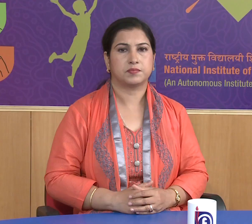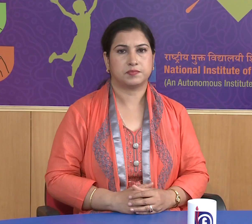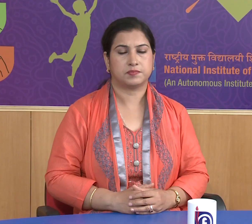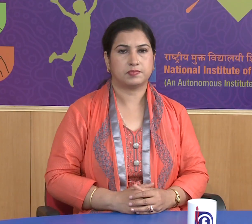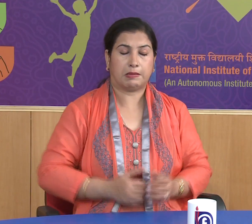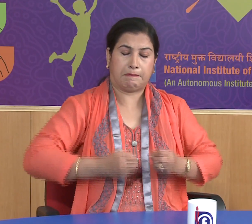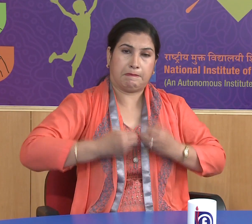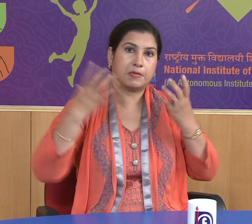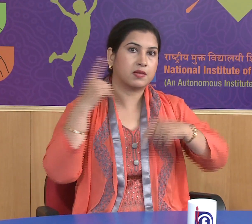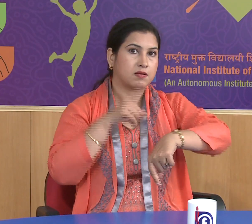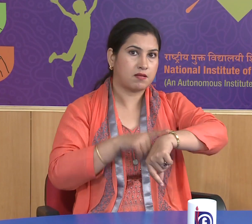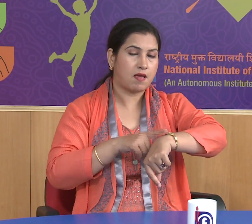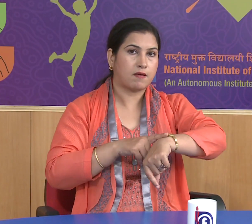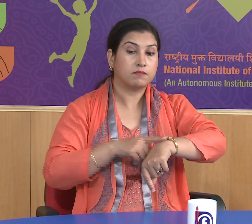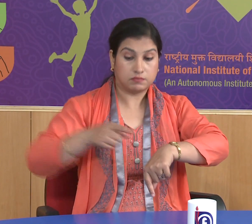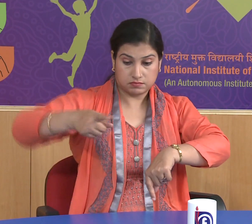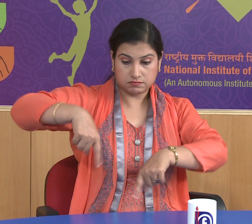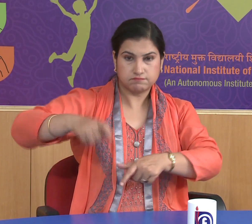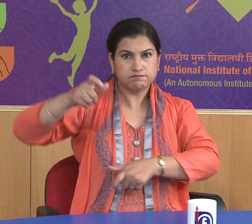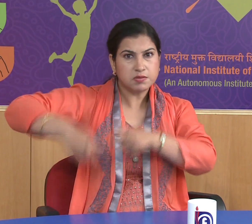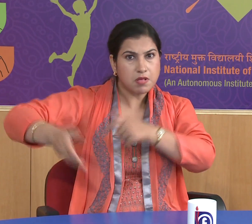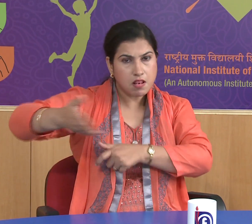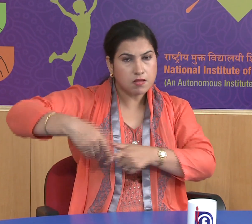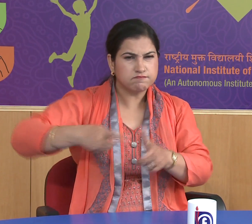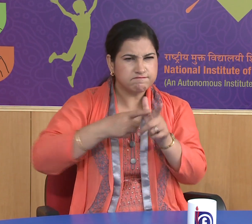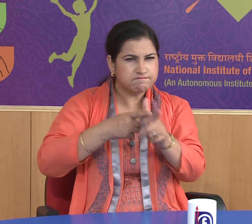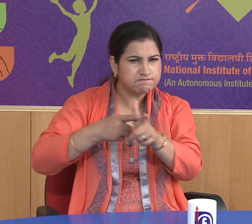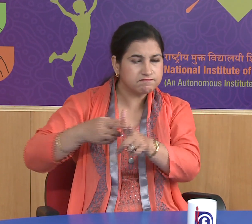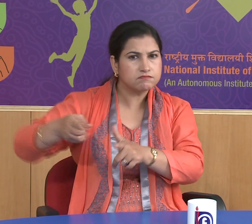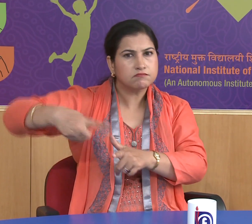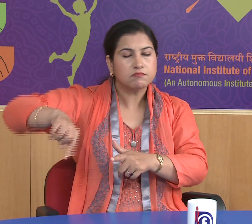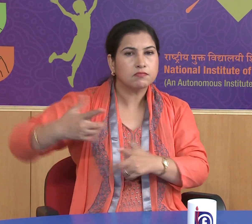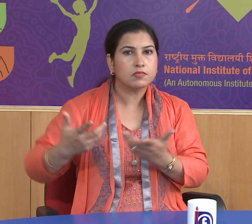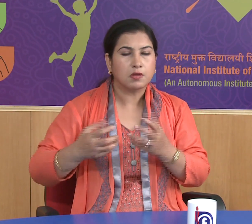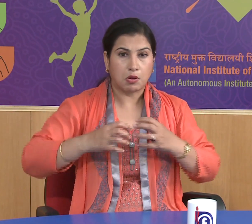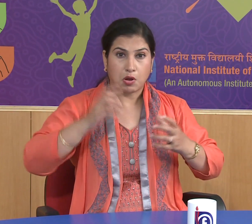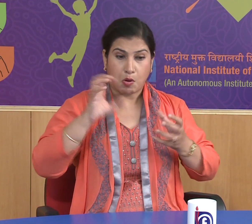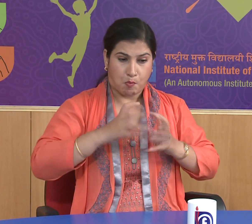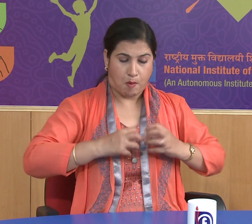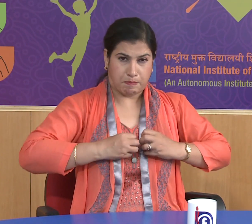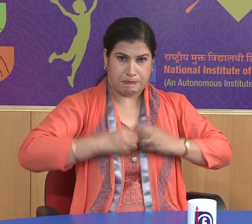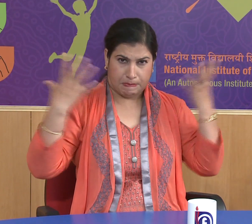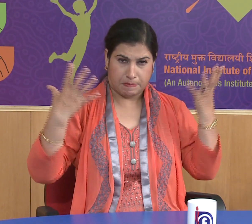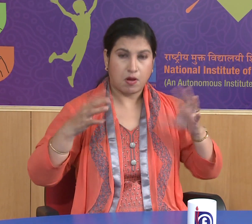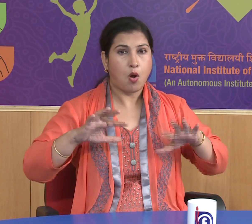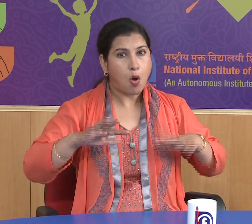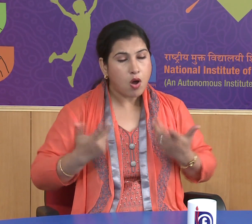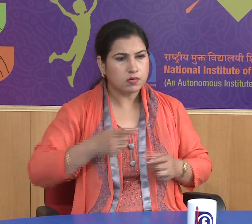Many times, these terrorists conduct bomb blasts or do firing at